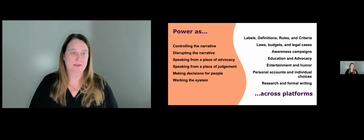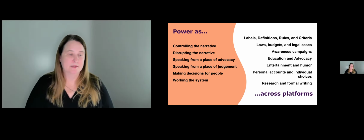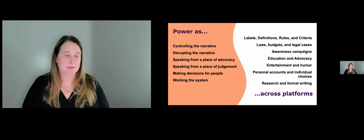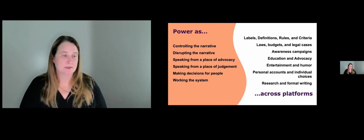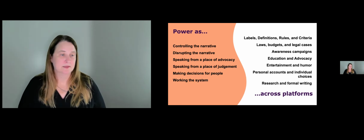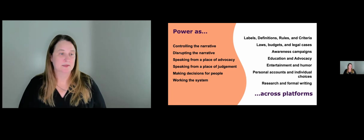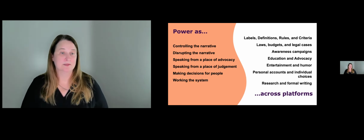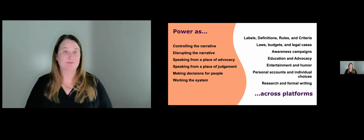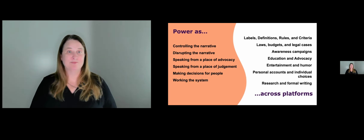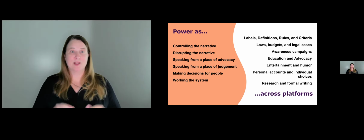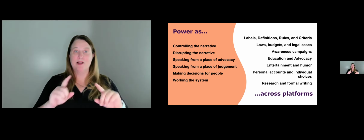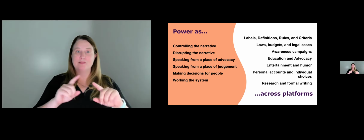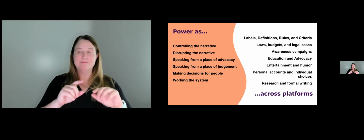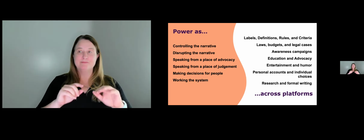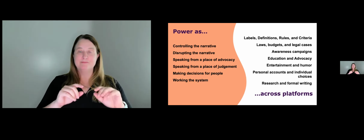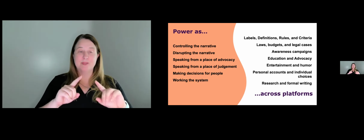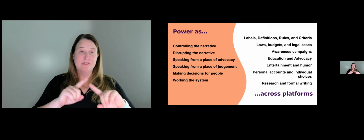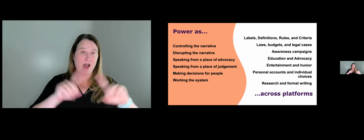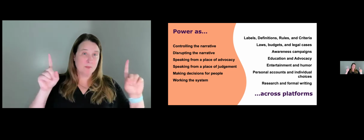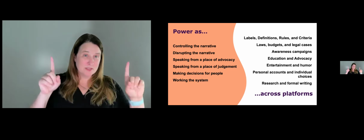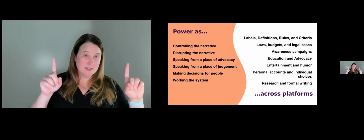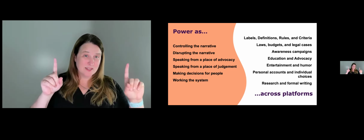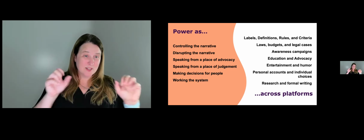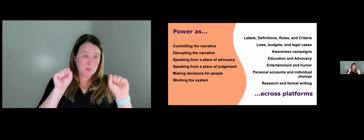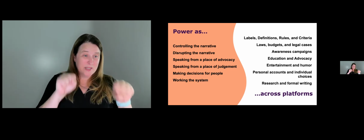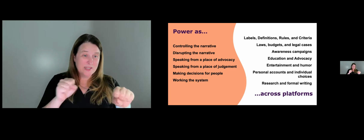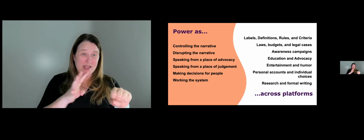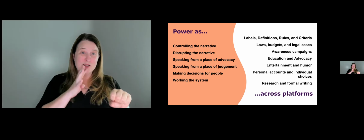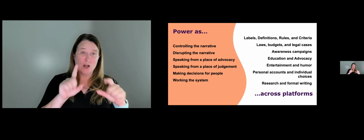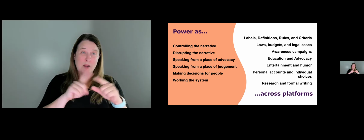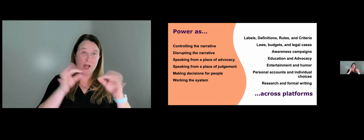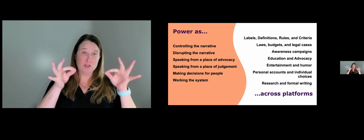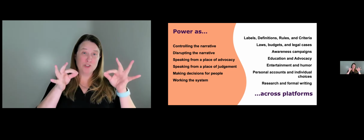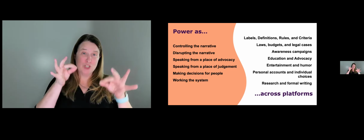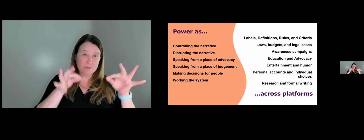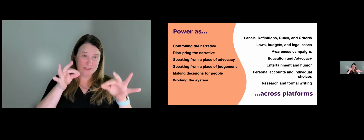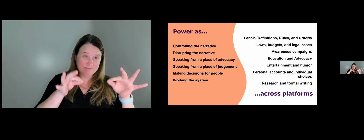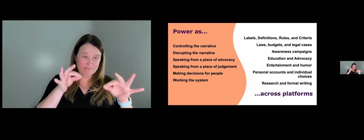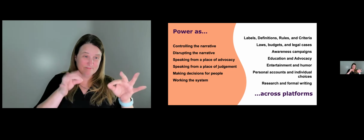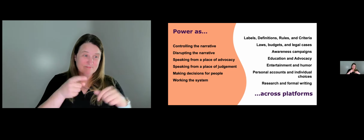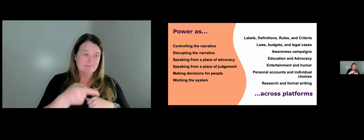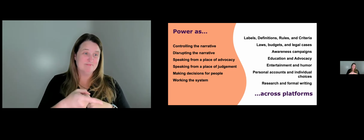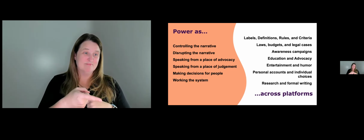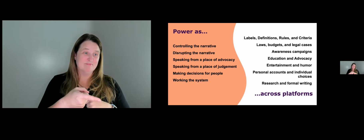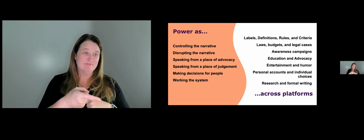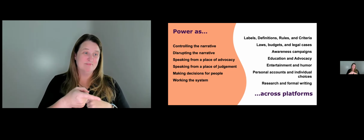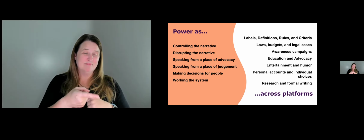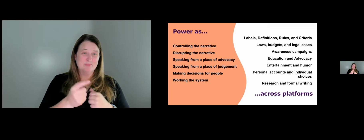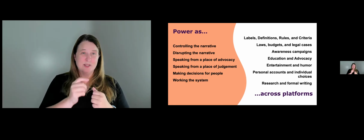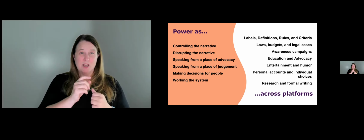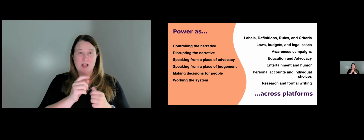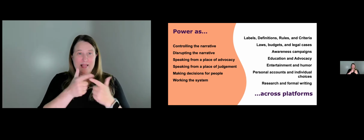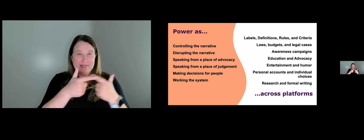disabilities, we use advocacy. So the opposite, we can talk about